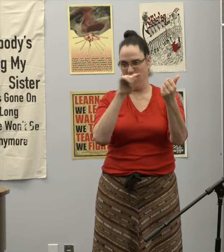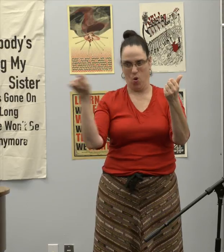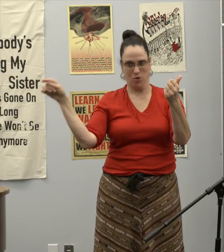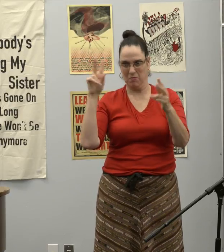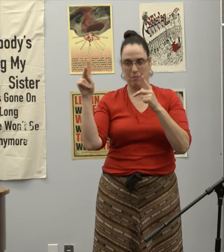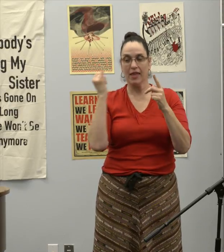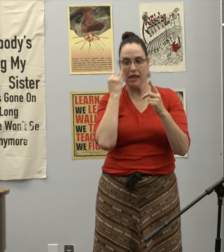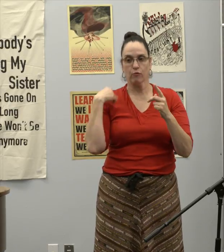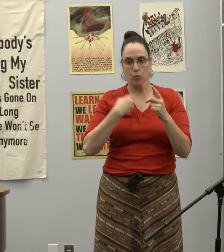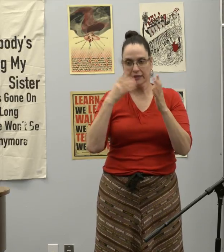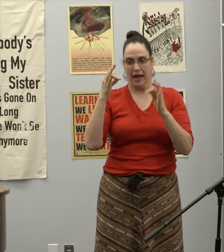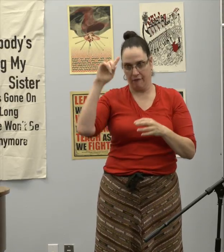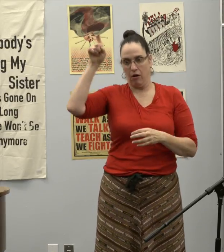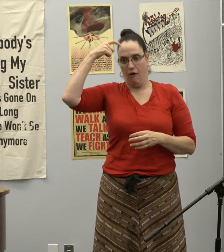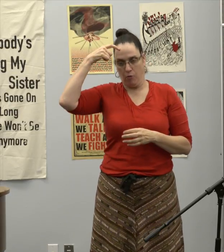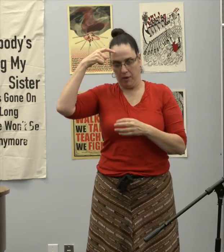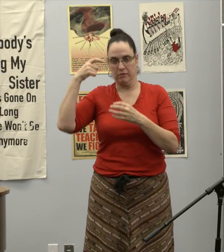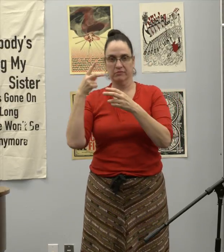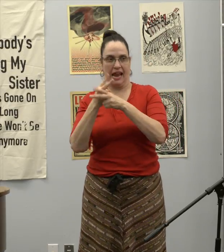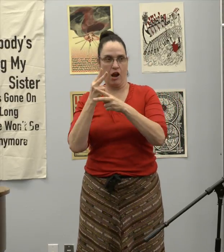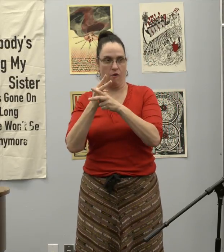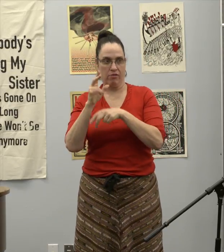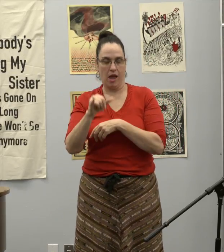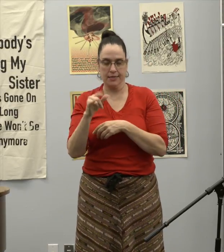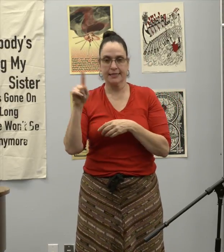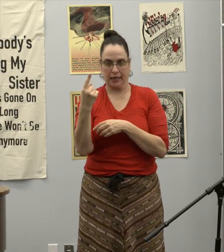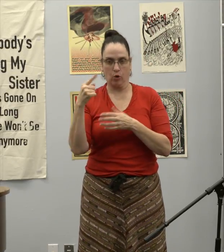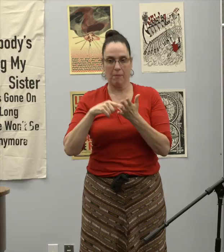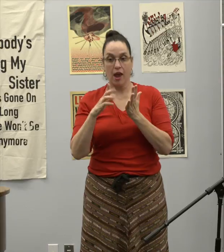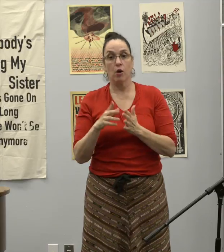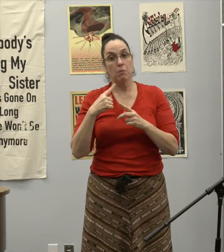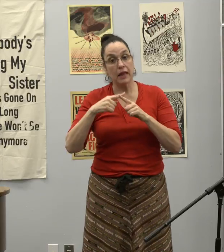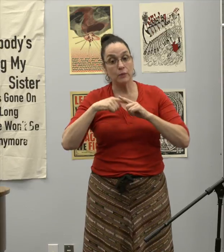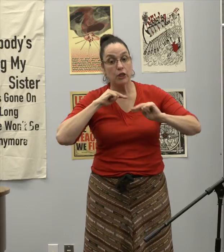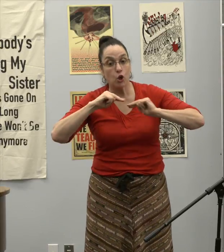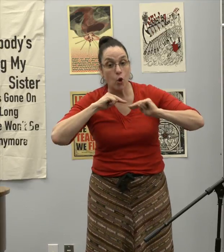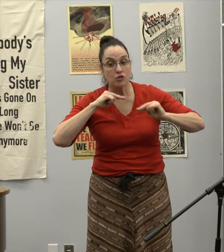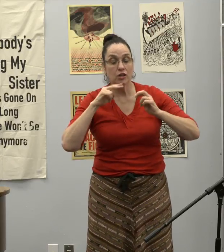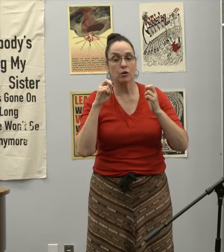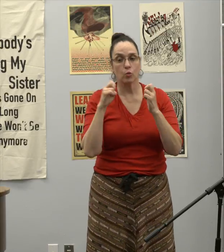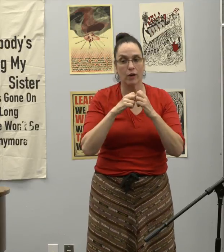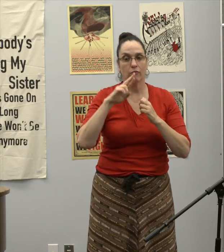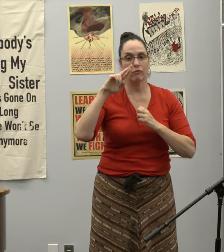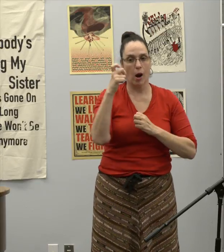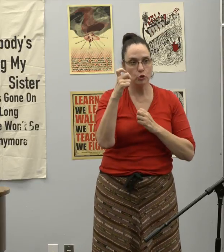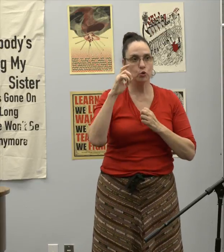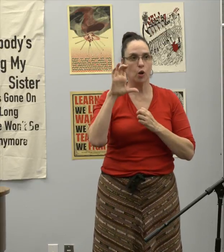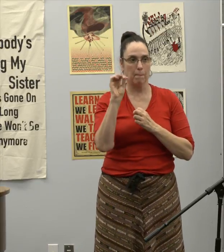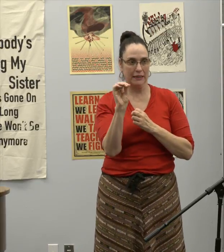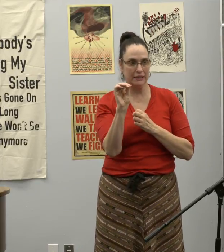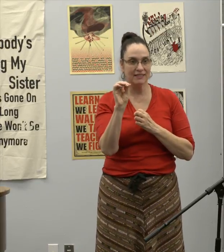payer. It also allows us to negotiate with the pharmaceutical industry. That's another